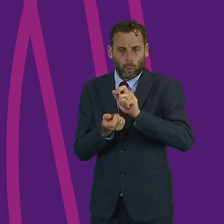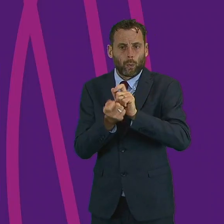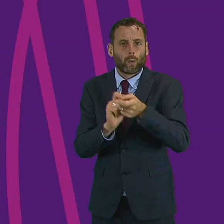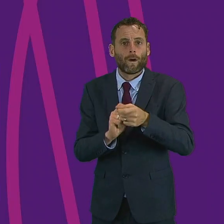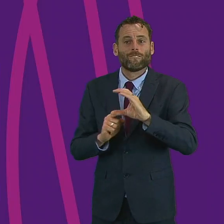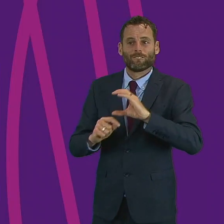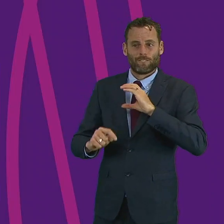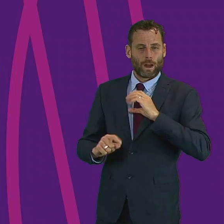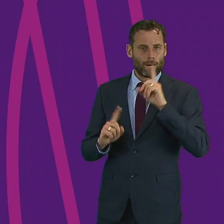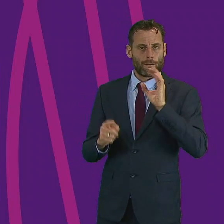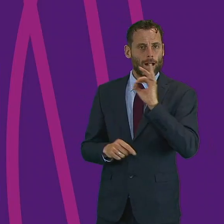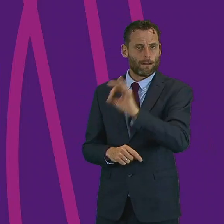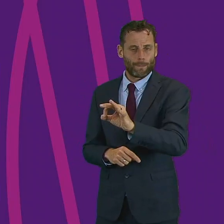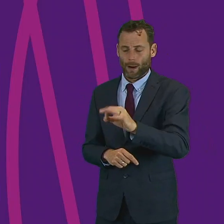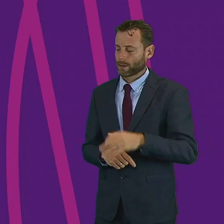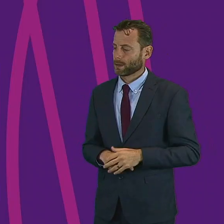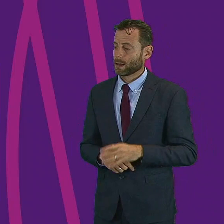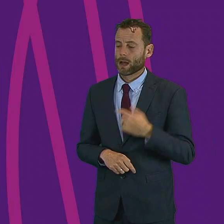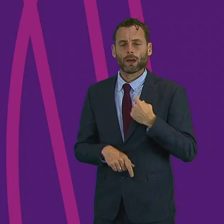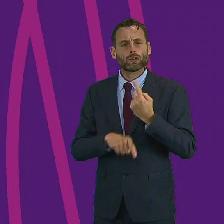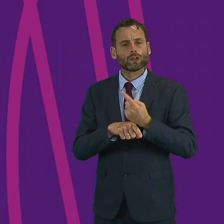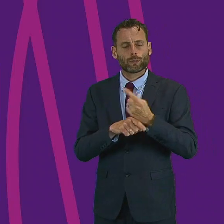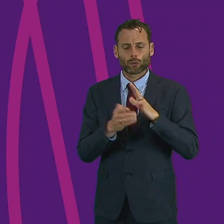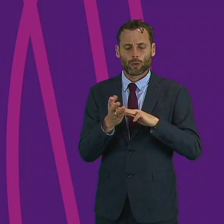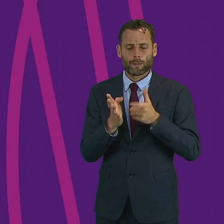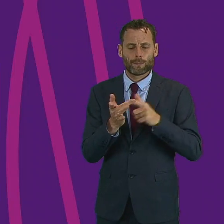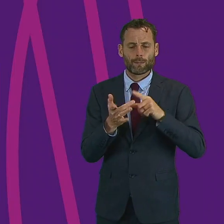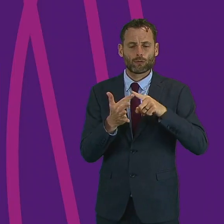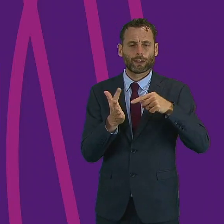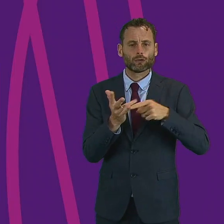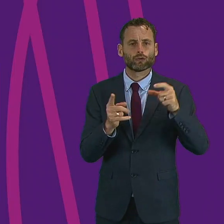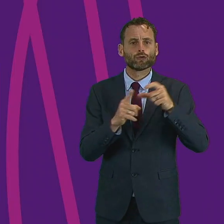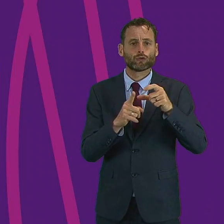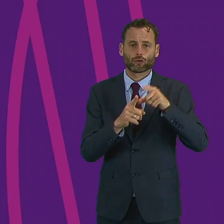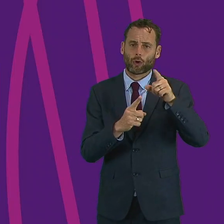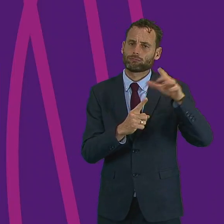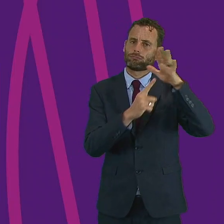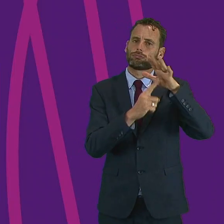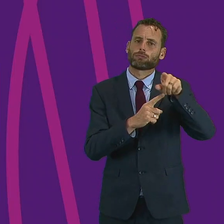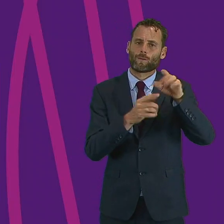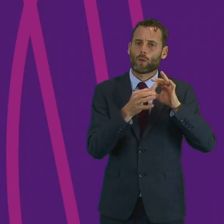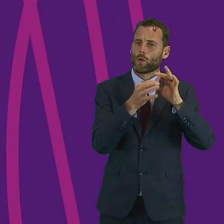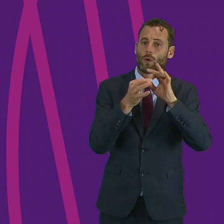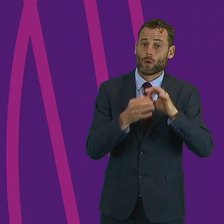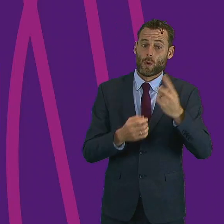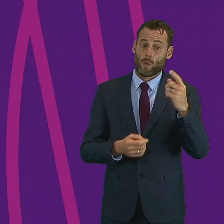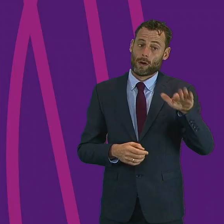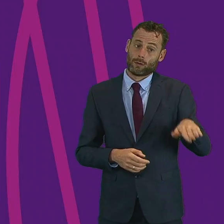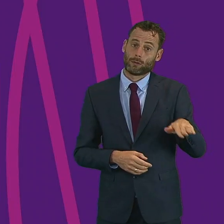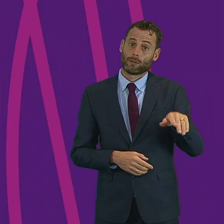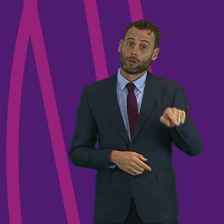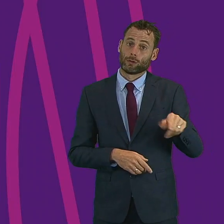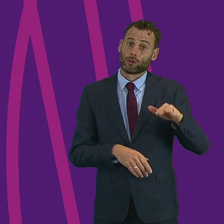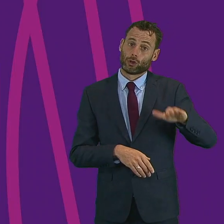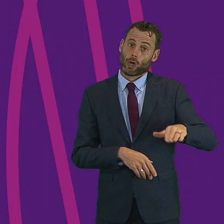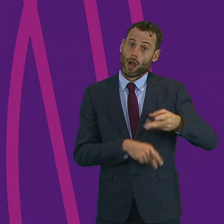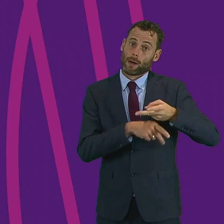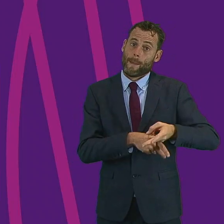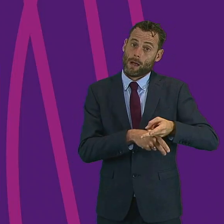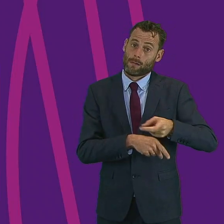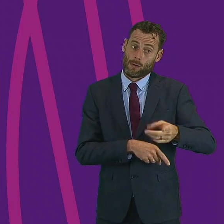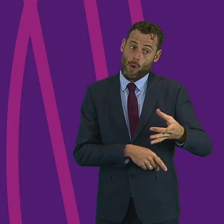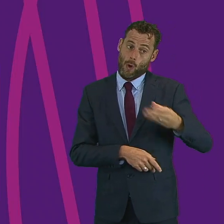all of these specific issues, but we take the health of our natural environment very, very seriously. We